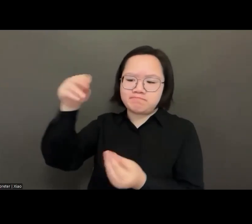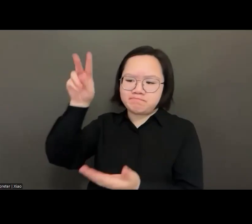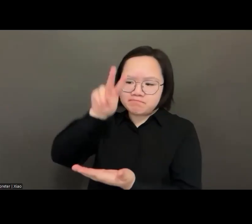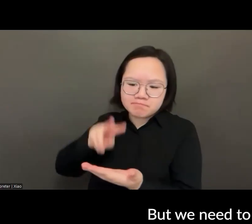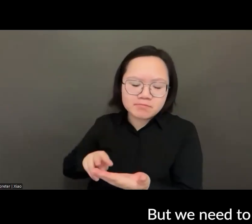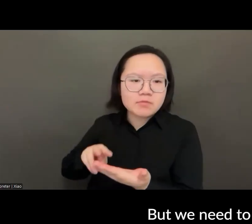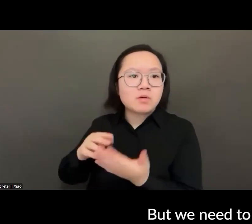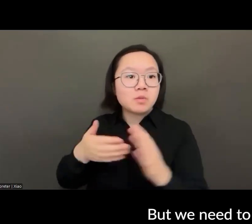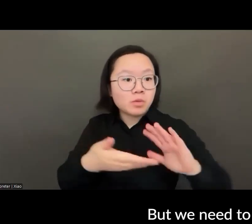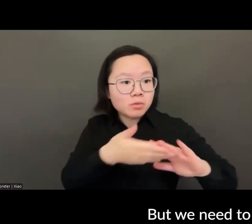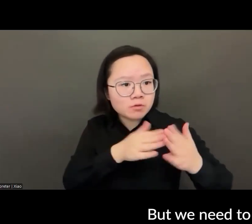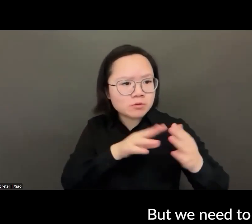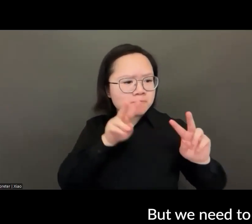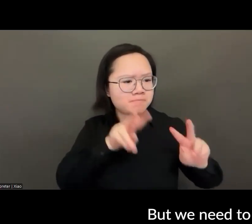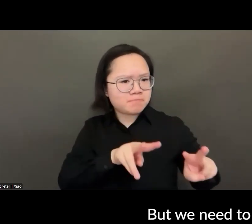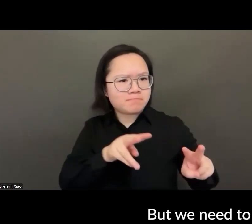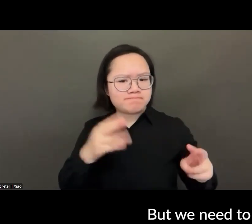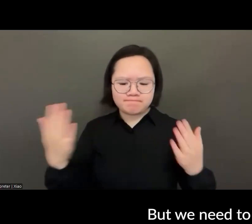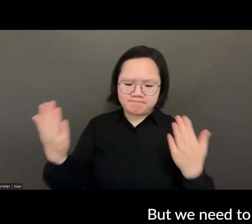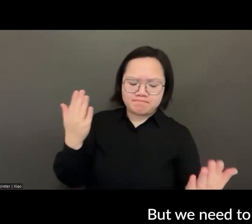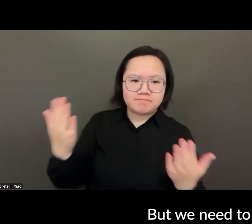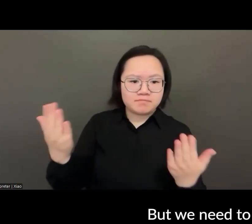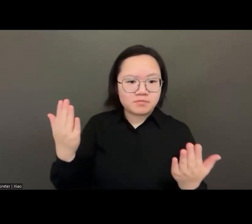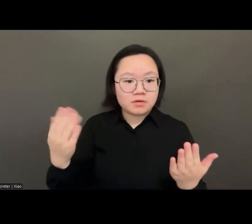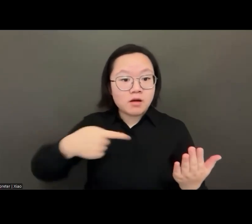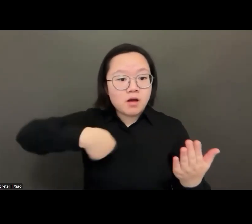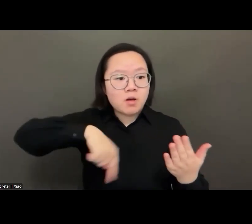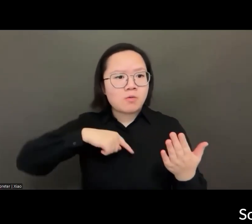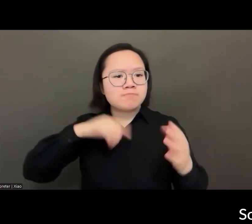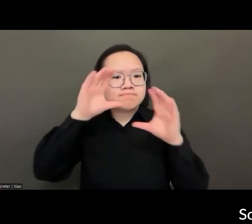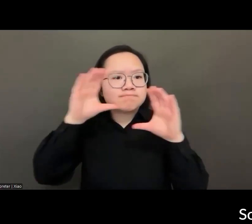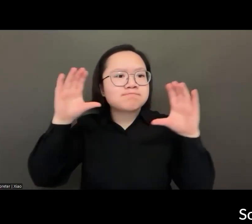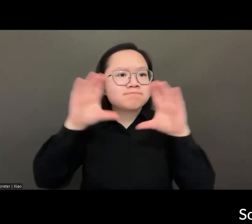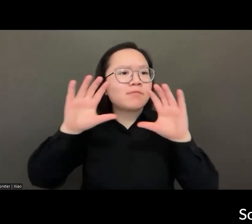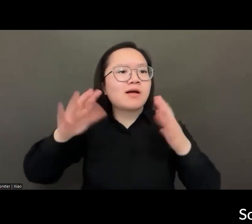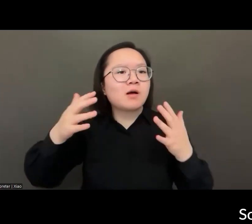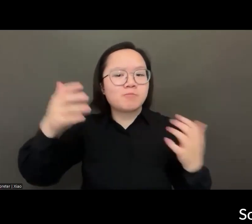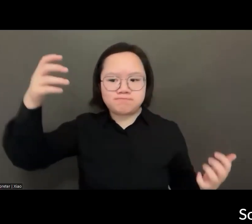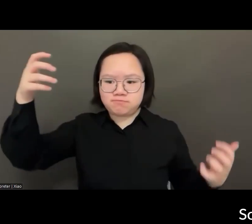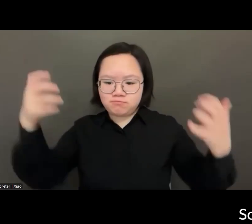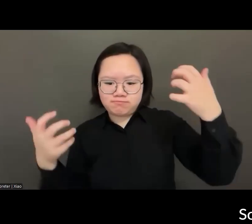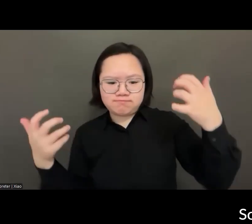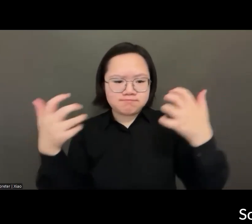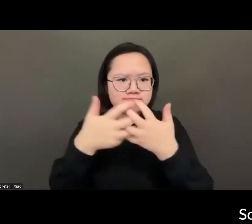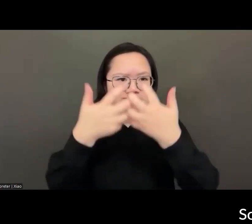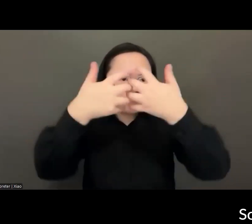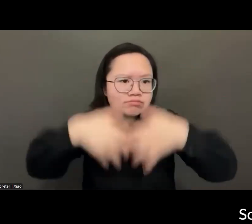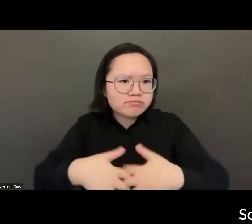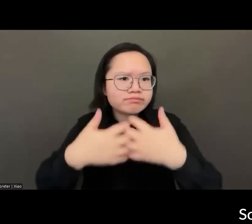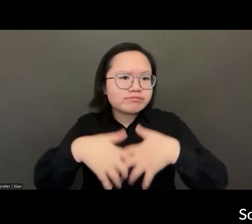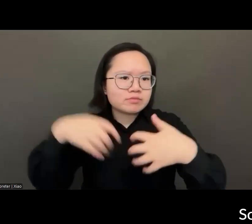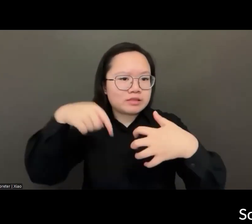the community, but we need to focus on how systems actually function. So I mean, like for those with